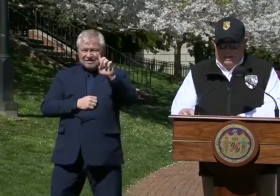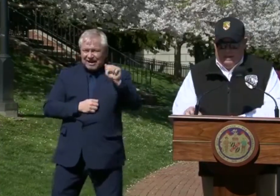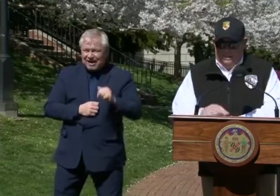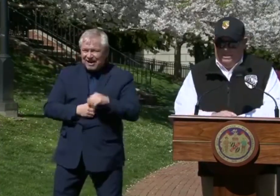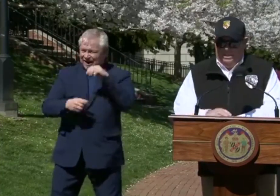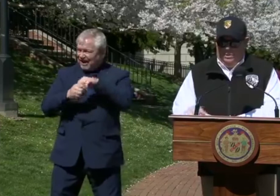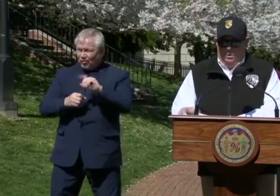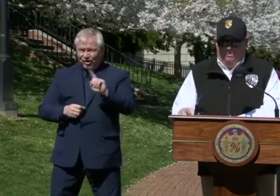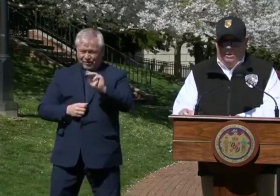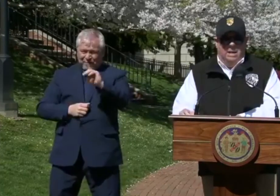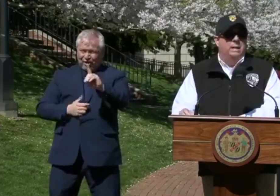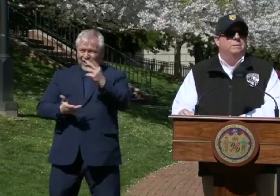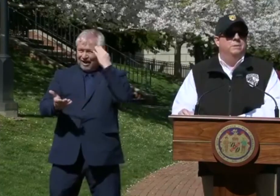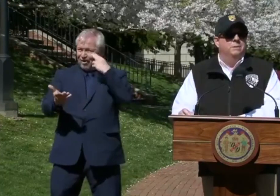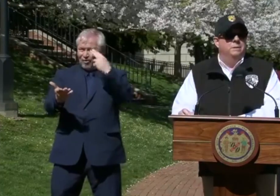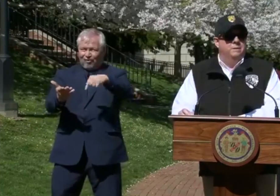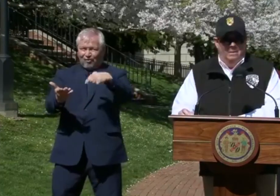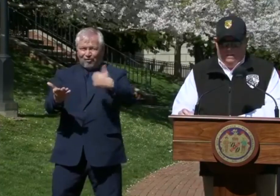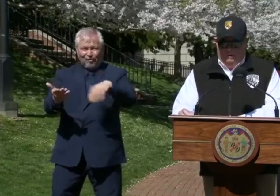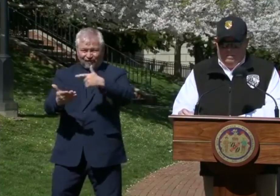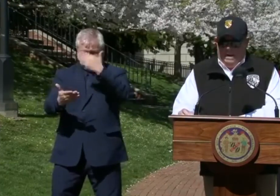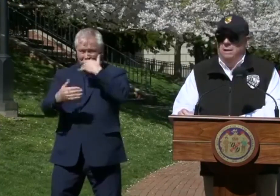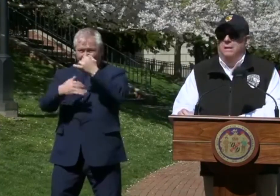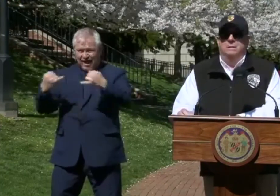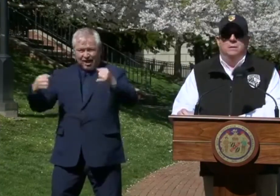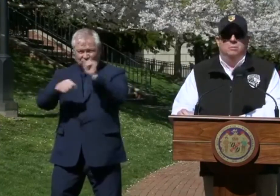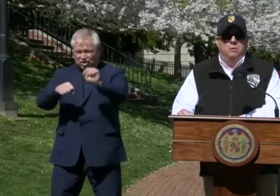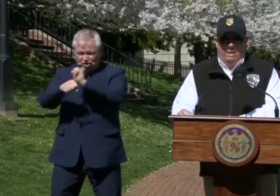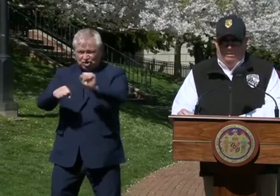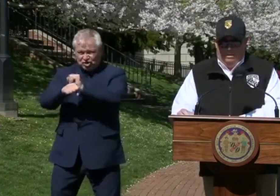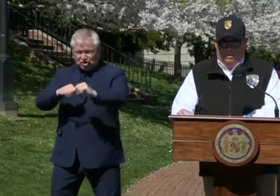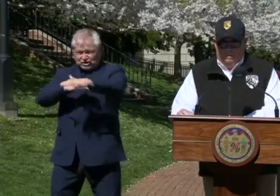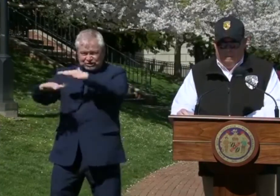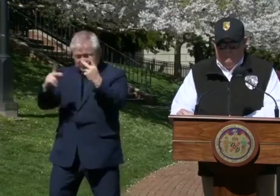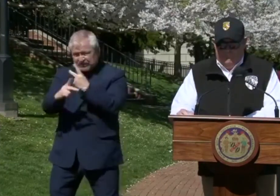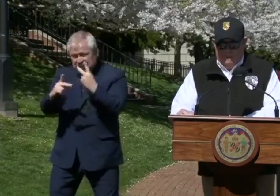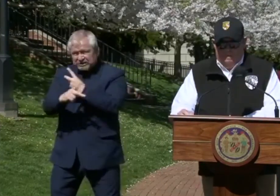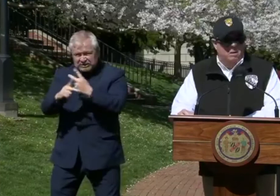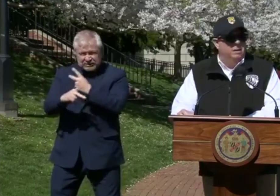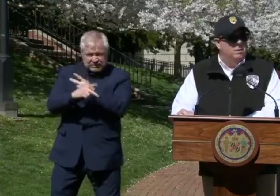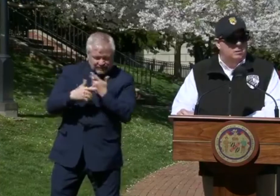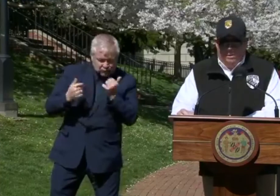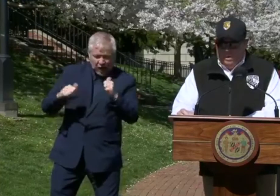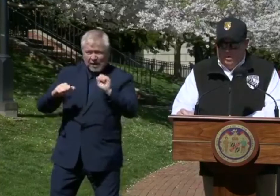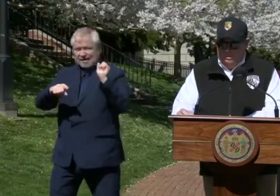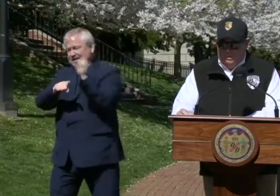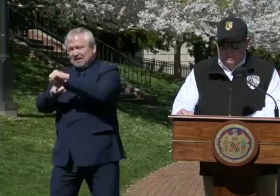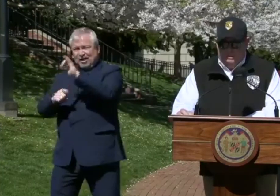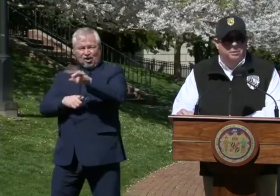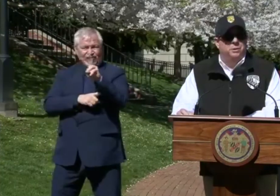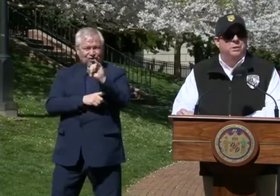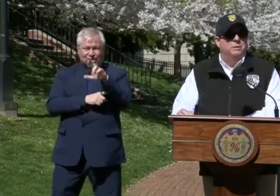these agencies are on the front lines of the battle against the coronavirus. Maryland is also home